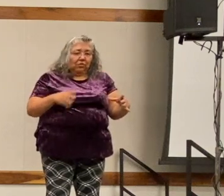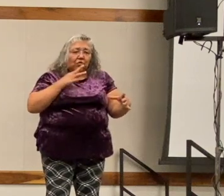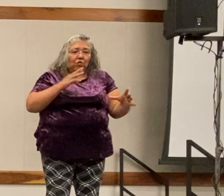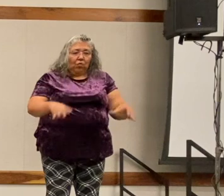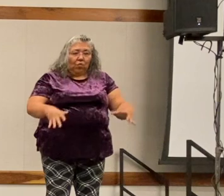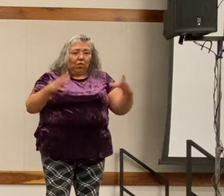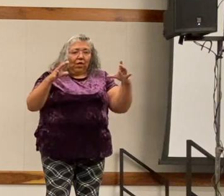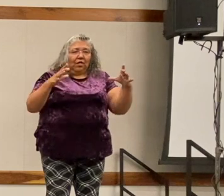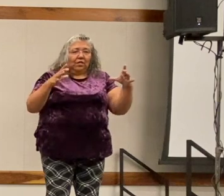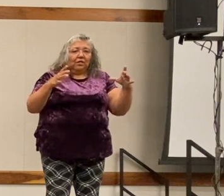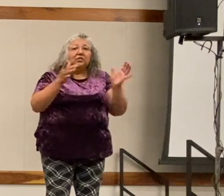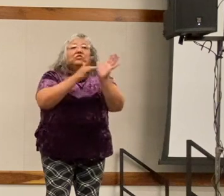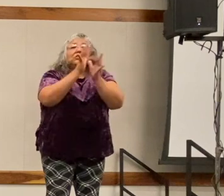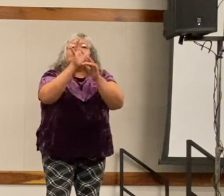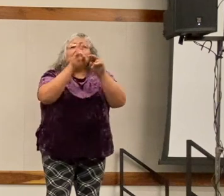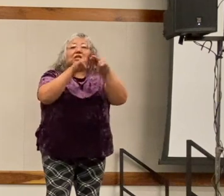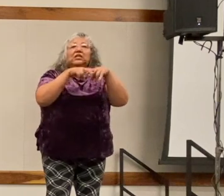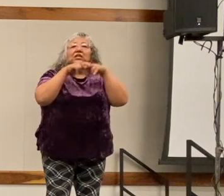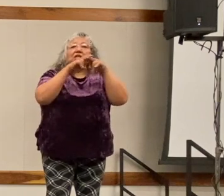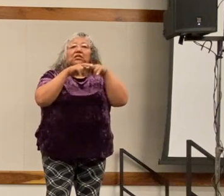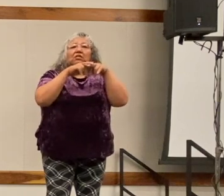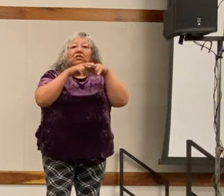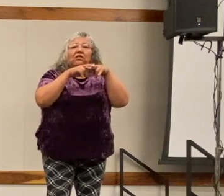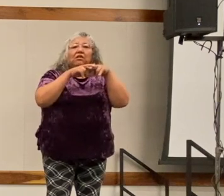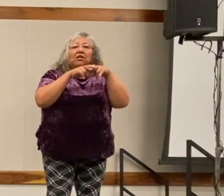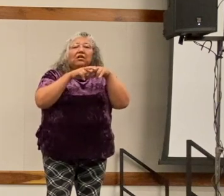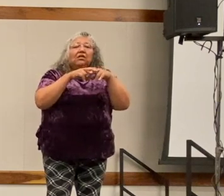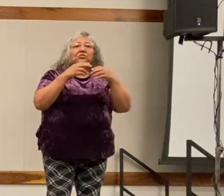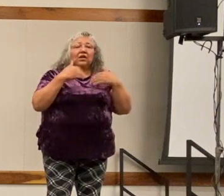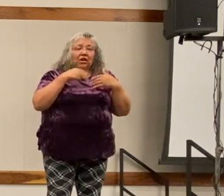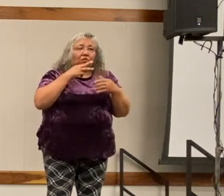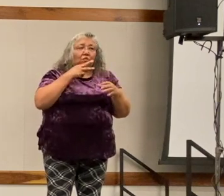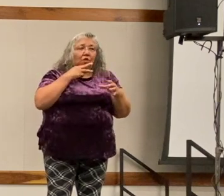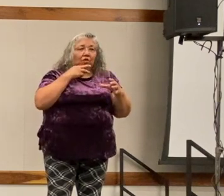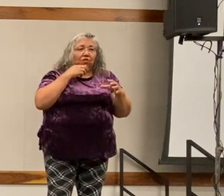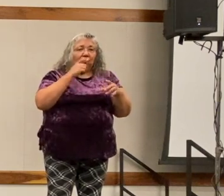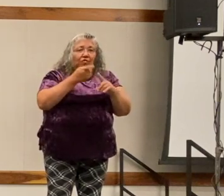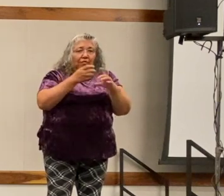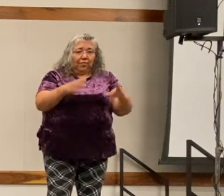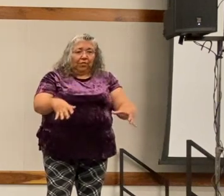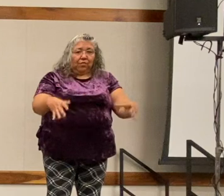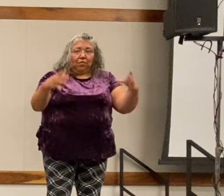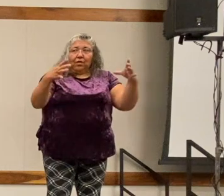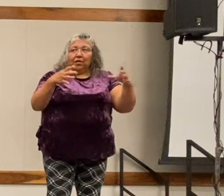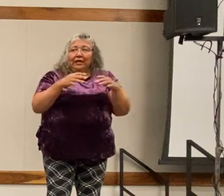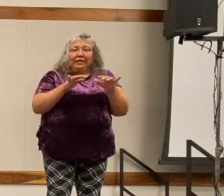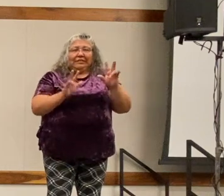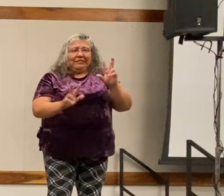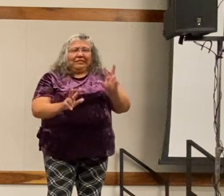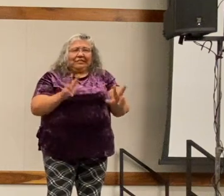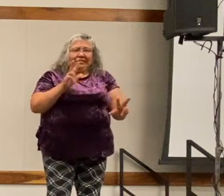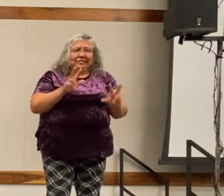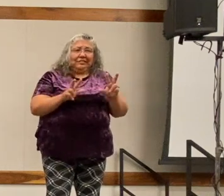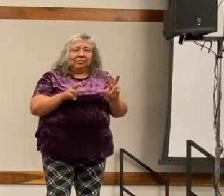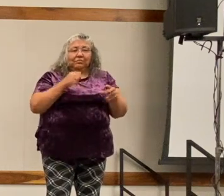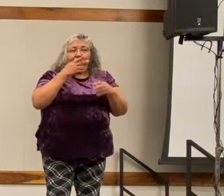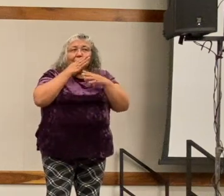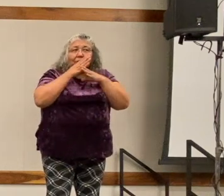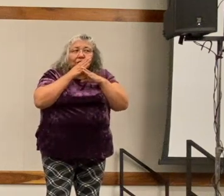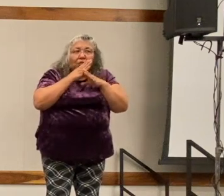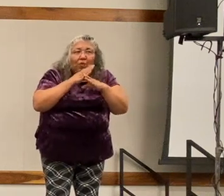Jesus is sitting there, and she's drawing water from the well. It's awkward because it's